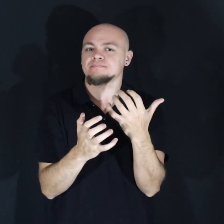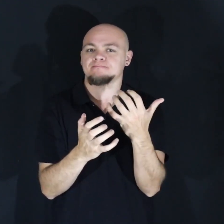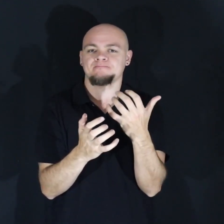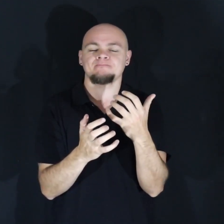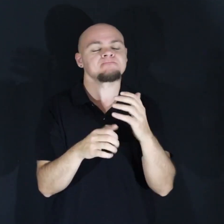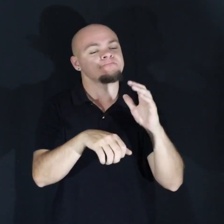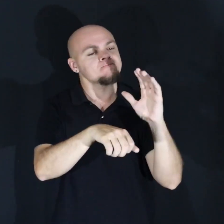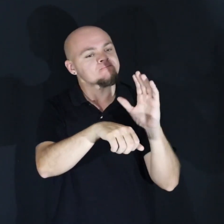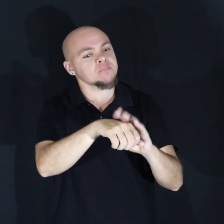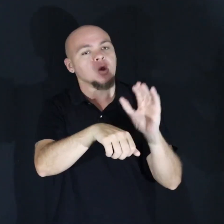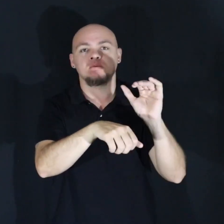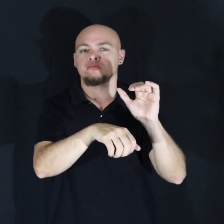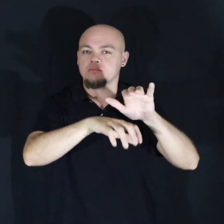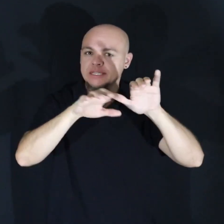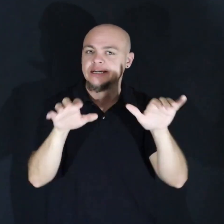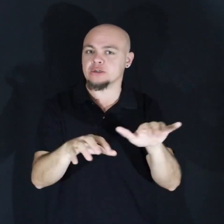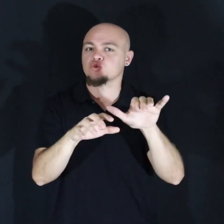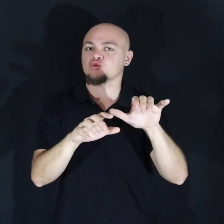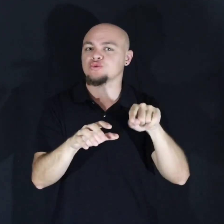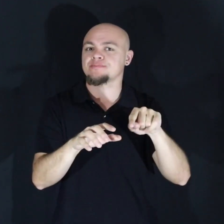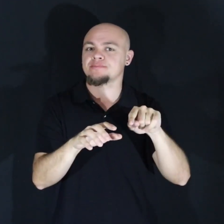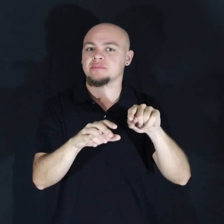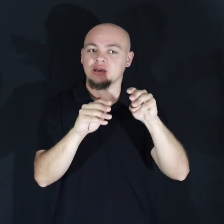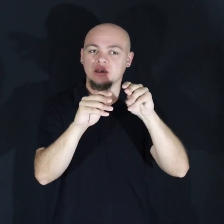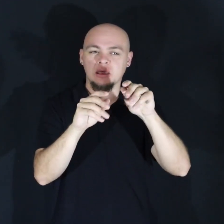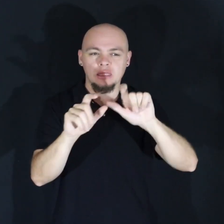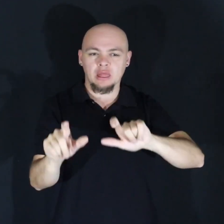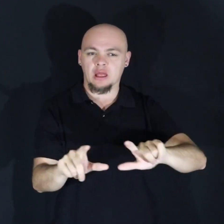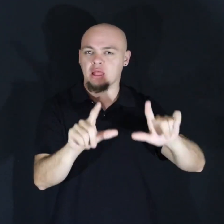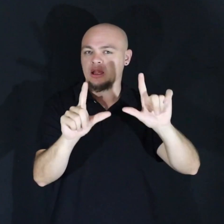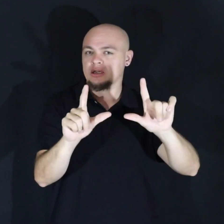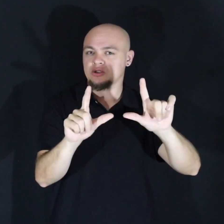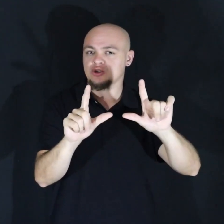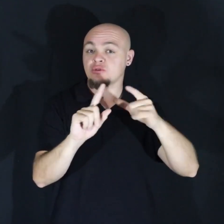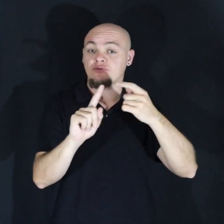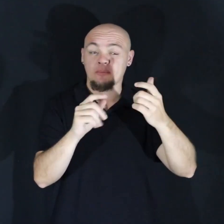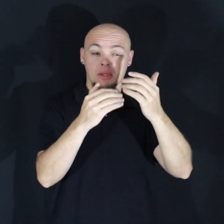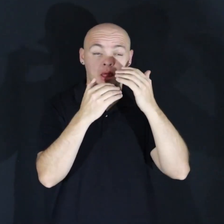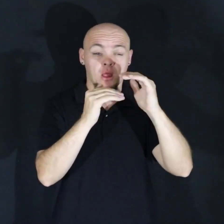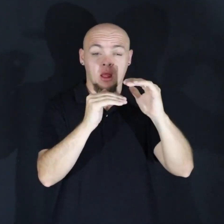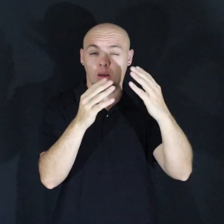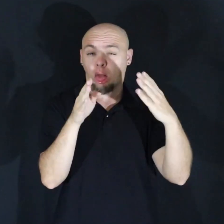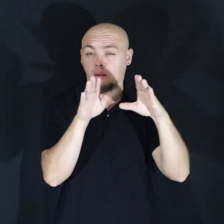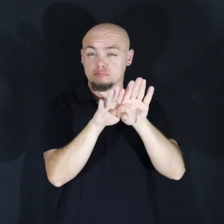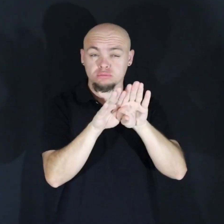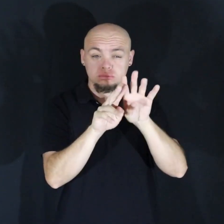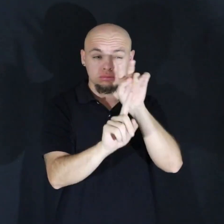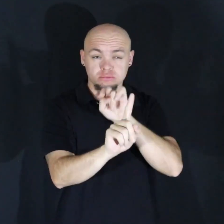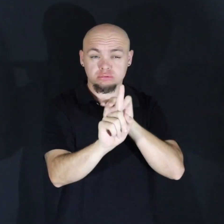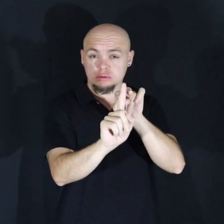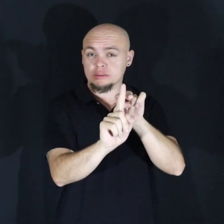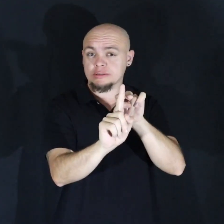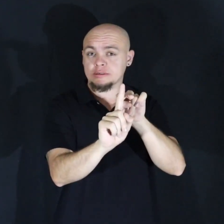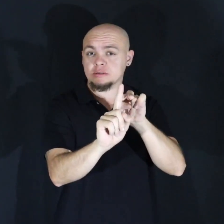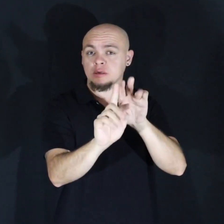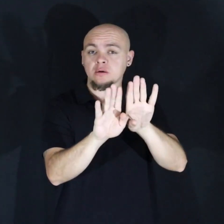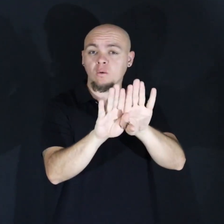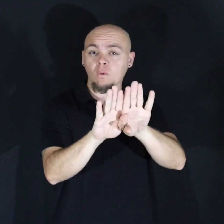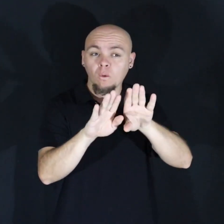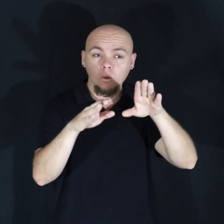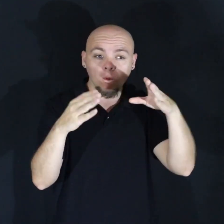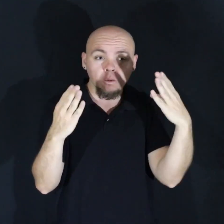to action to change the lens from a limited, closed view to an